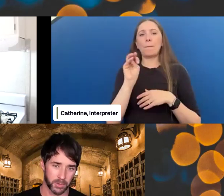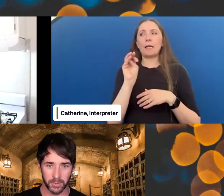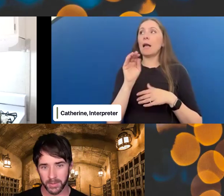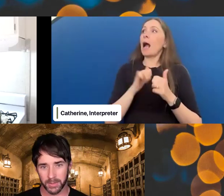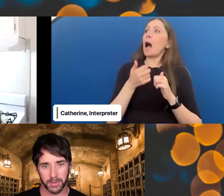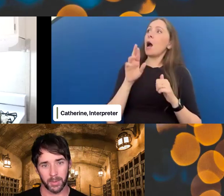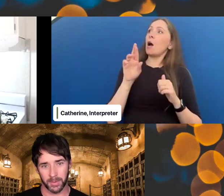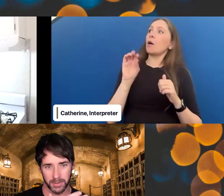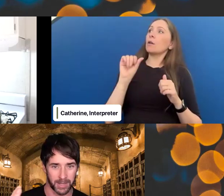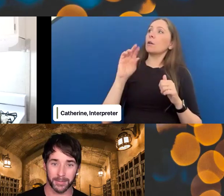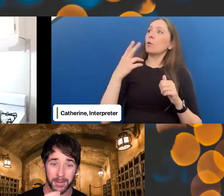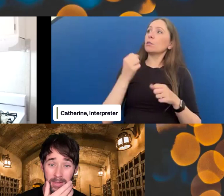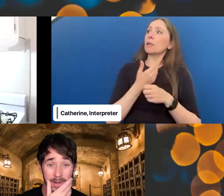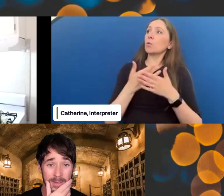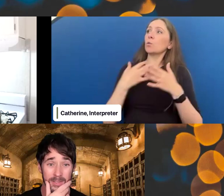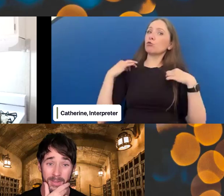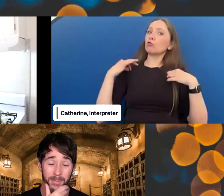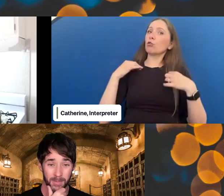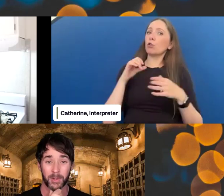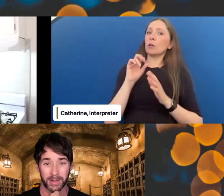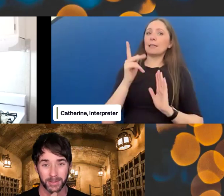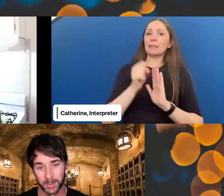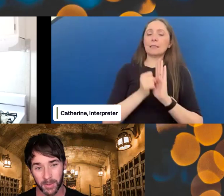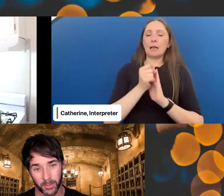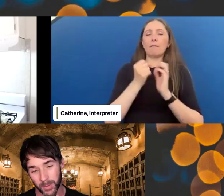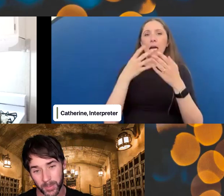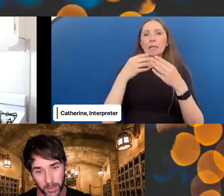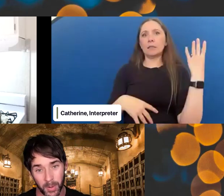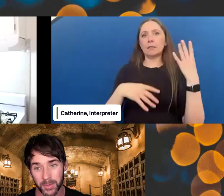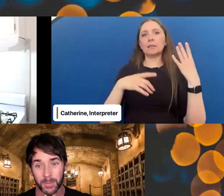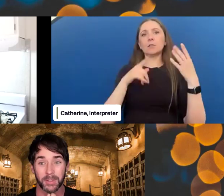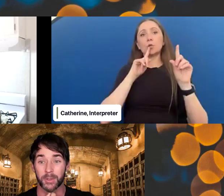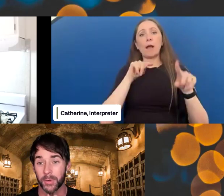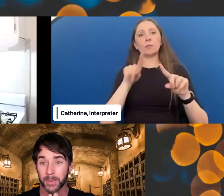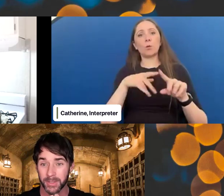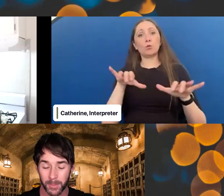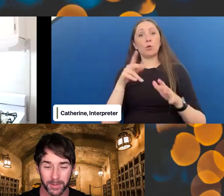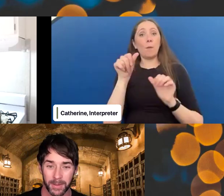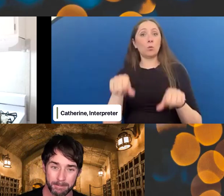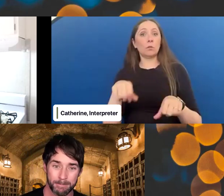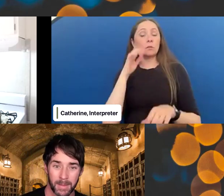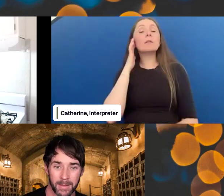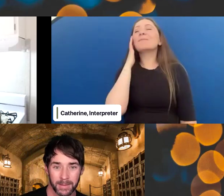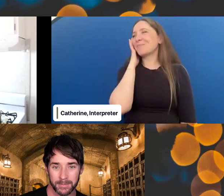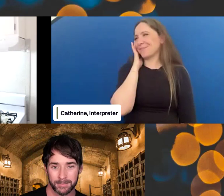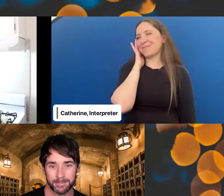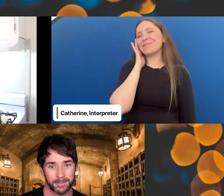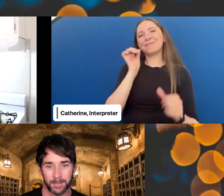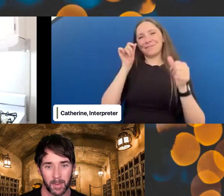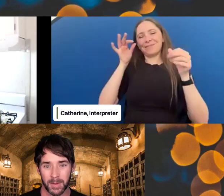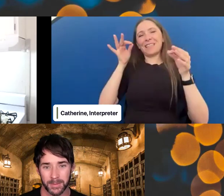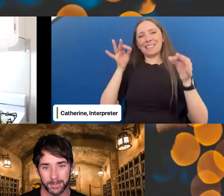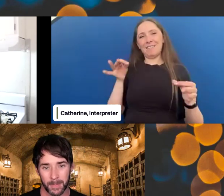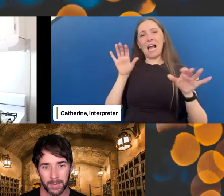get his new shirt in season 2? I mean, there's a lot of questions. So I think maybe you can answer some of those when you do your posts. So make sure. Yeah, absolutely. I'm gonna do a whole Roach specific